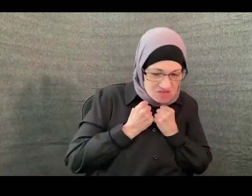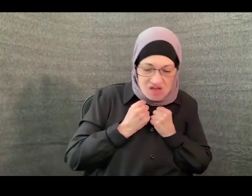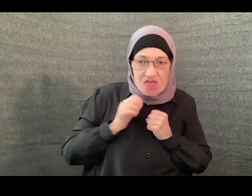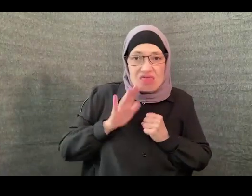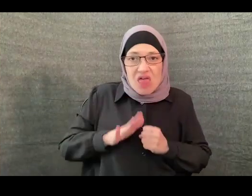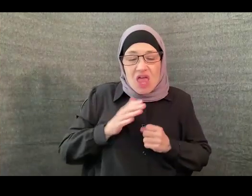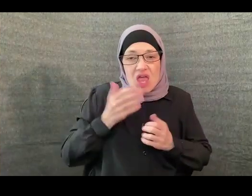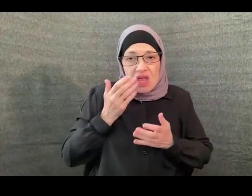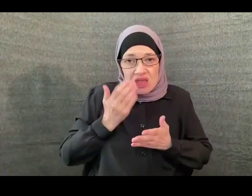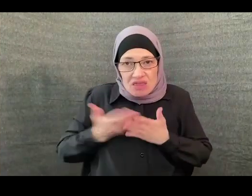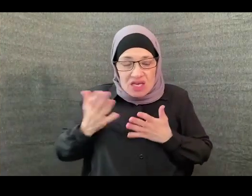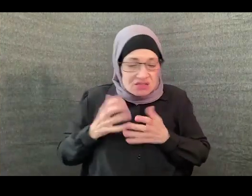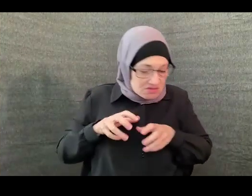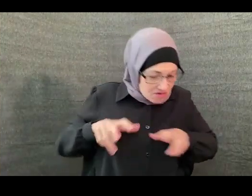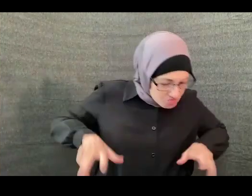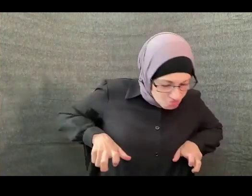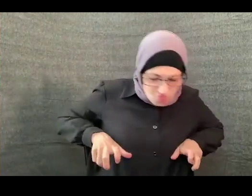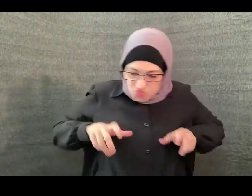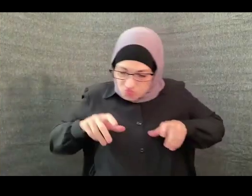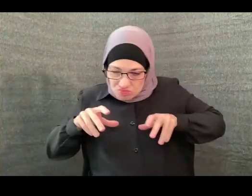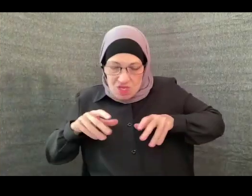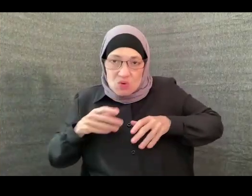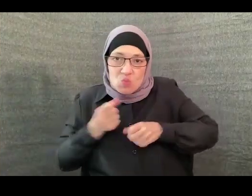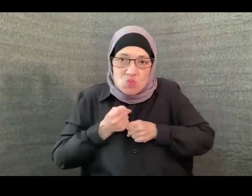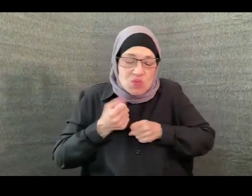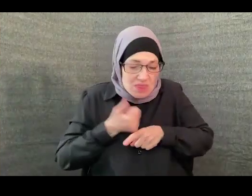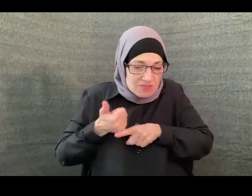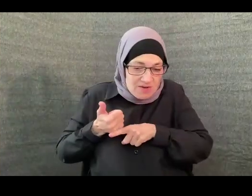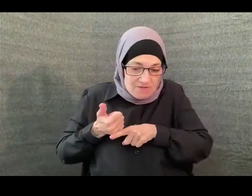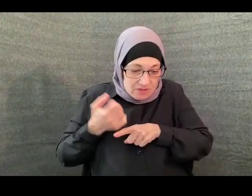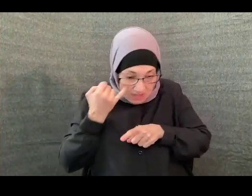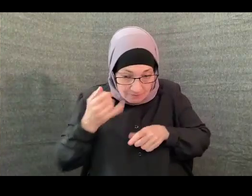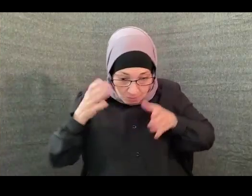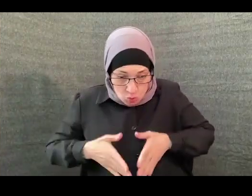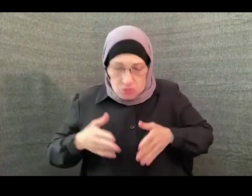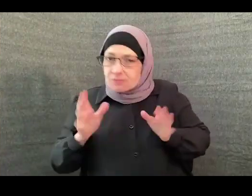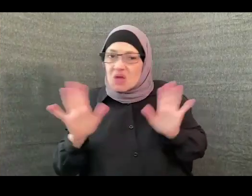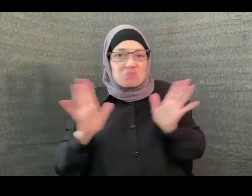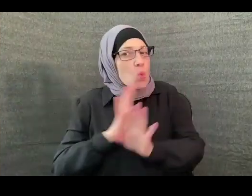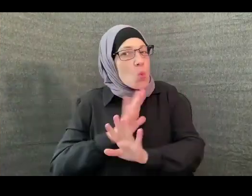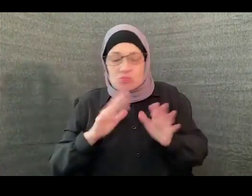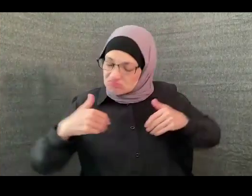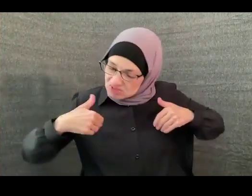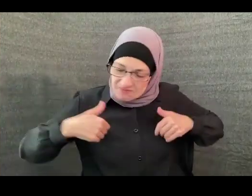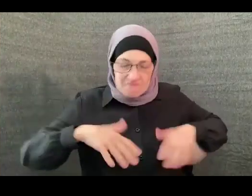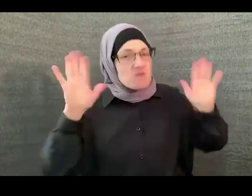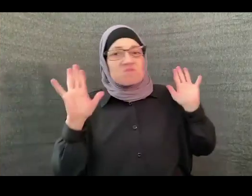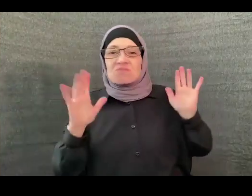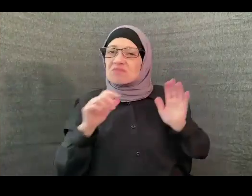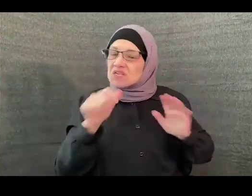are going to be successful. I want you all to look at the description here. Let us